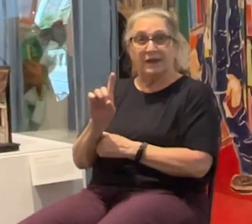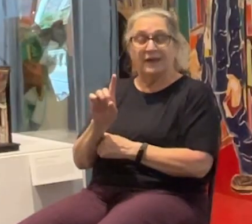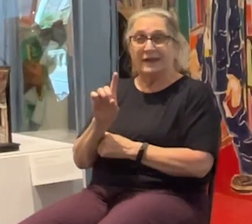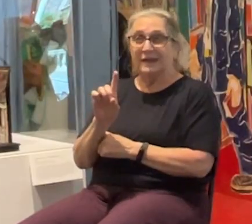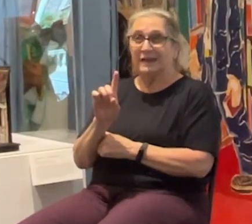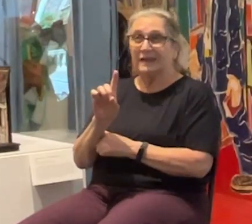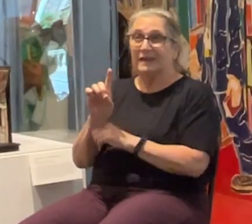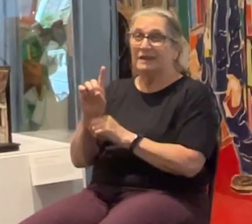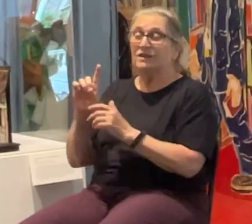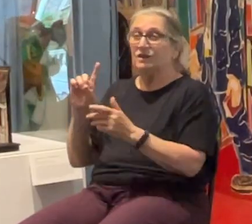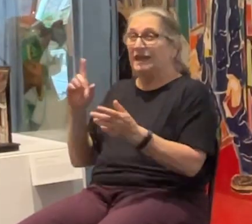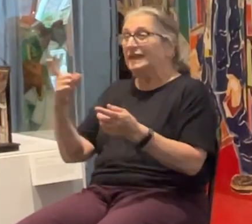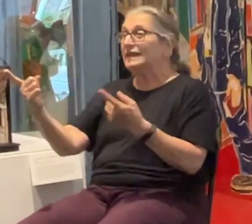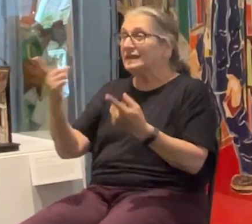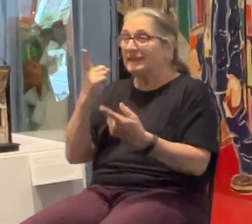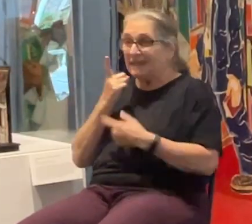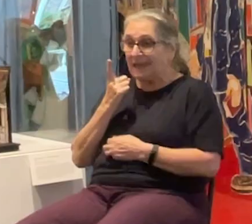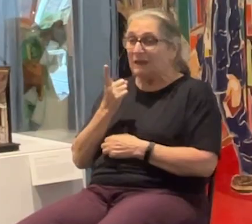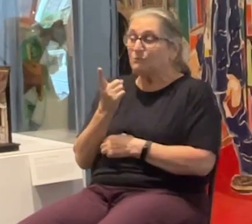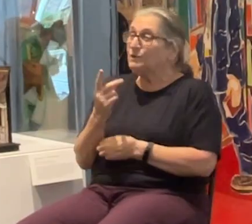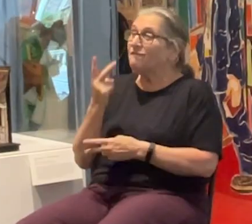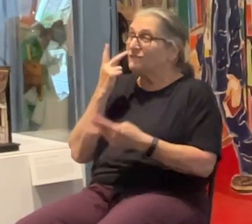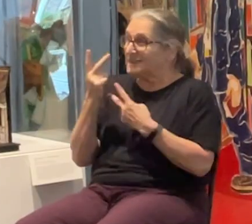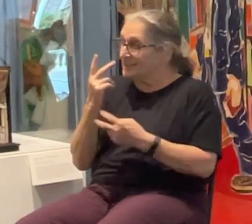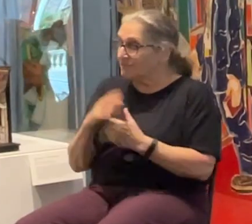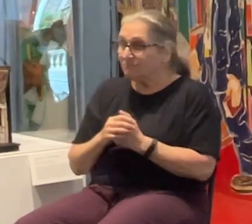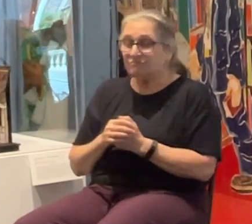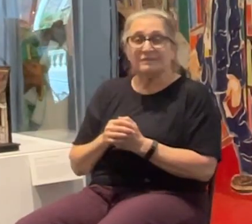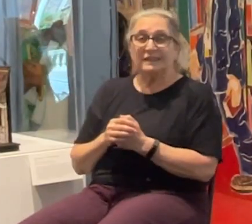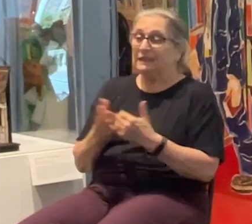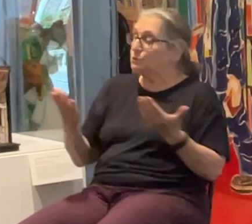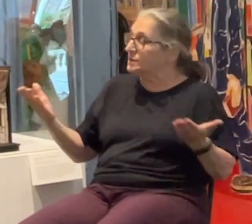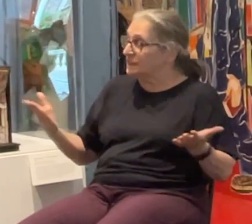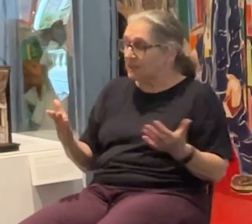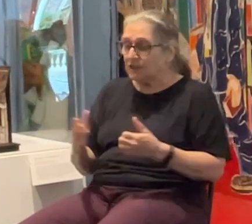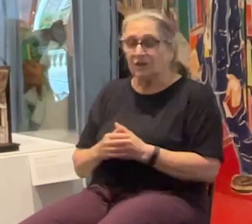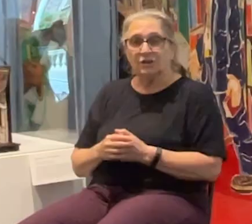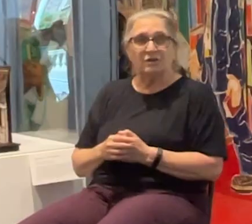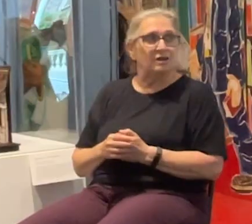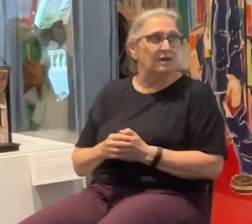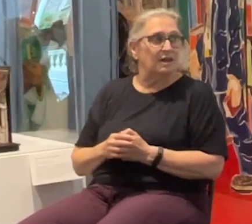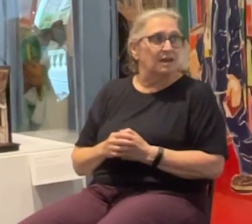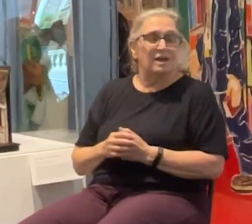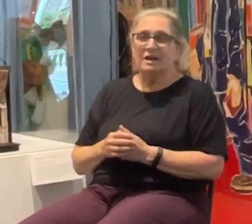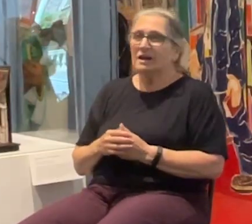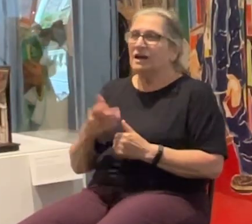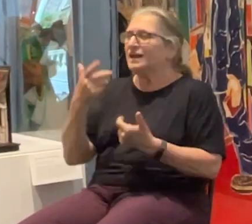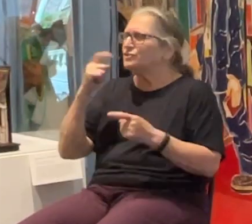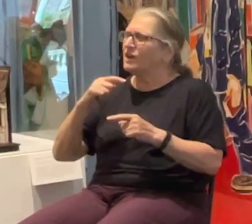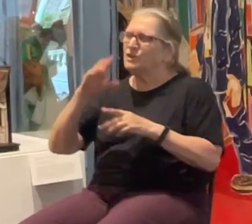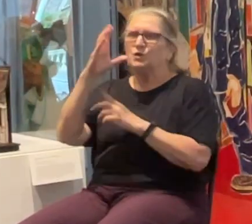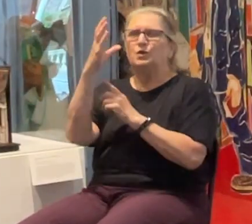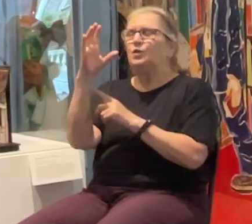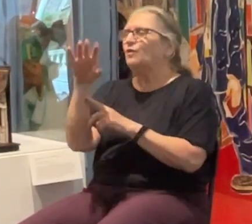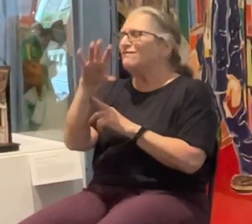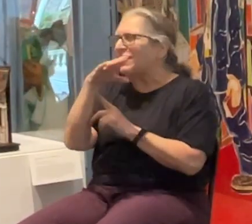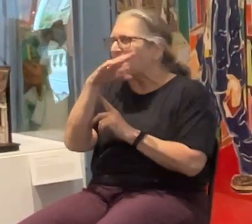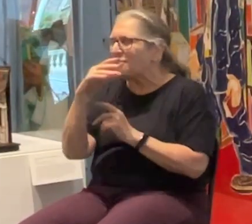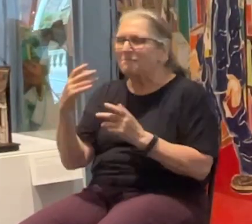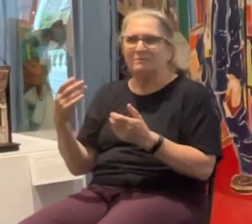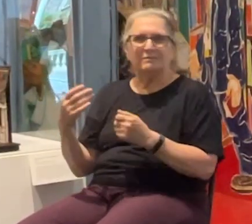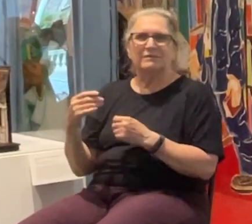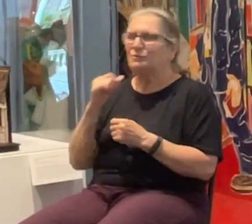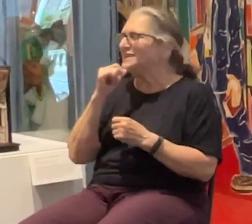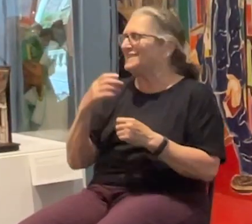remember that day? Yeah. And he was here, and you know, I tried to film a little bit of it, but we didn't have these fancy mics here and